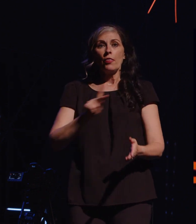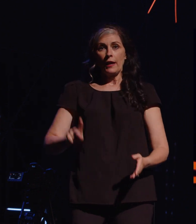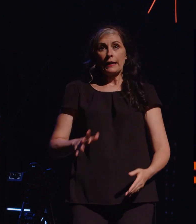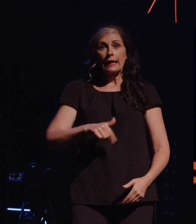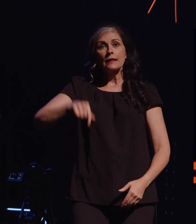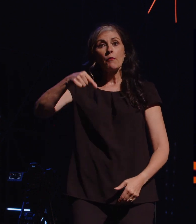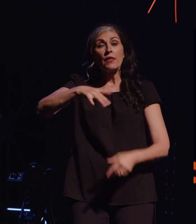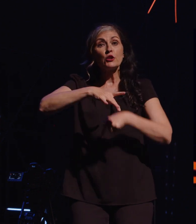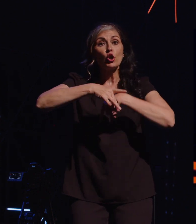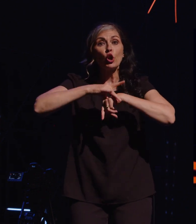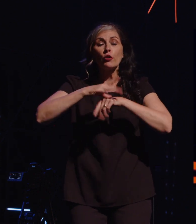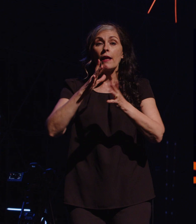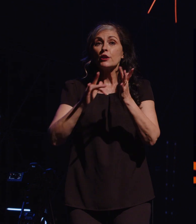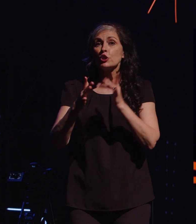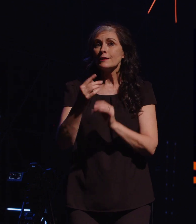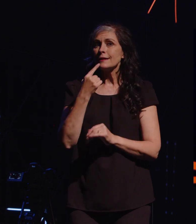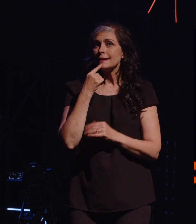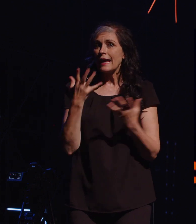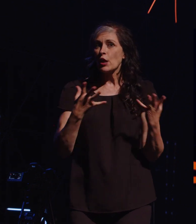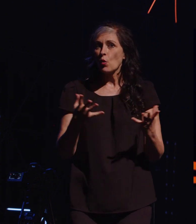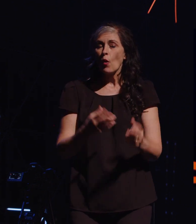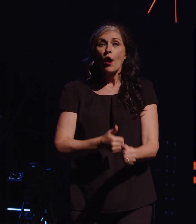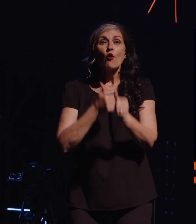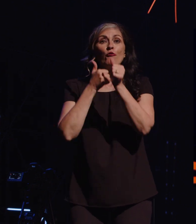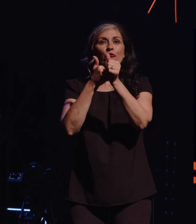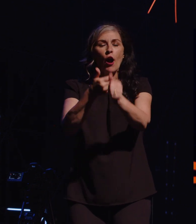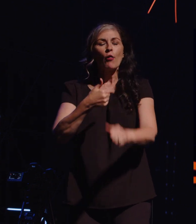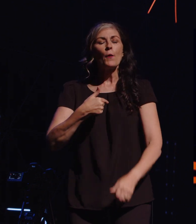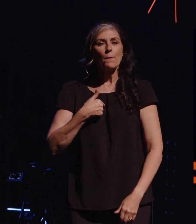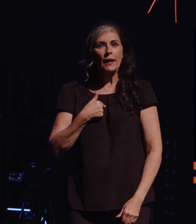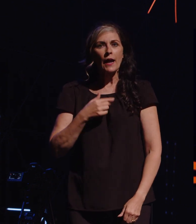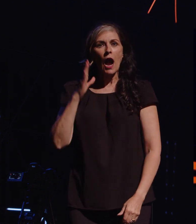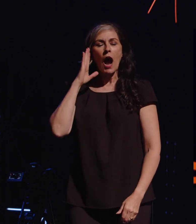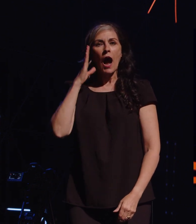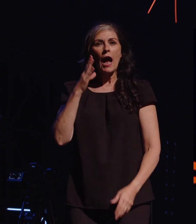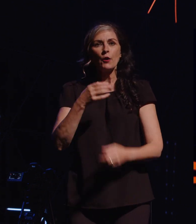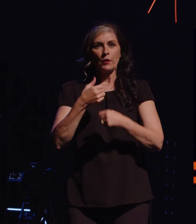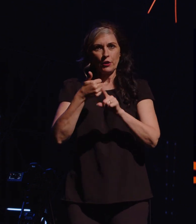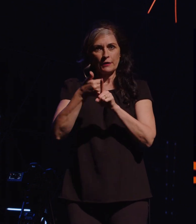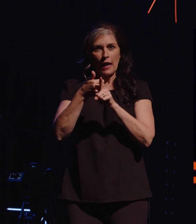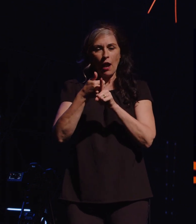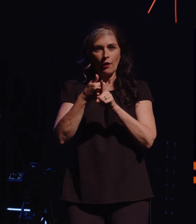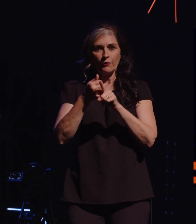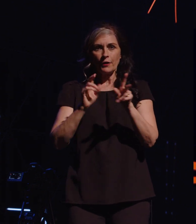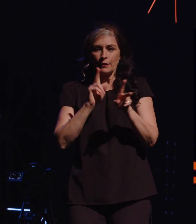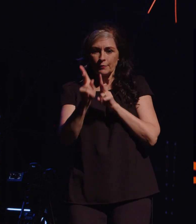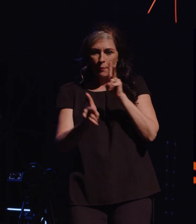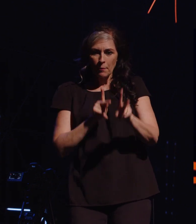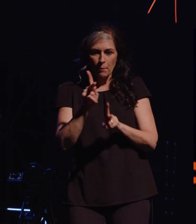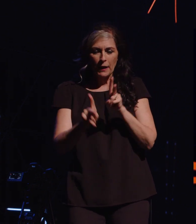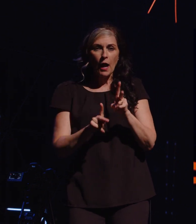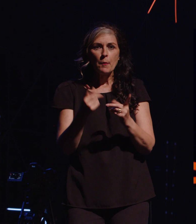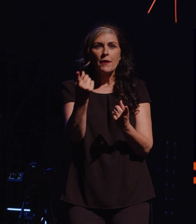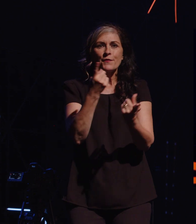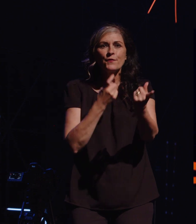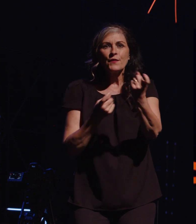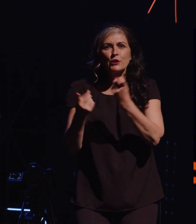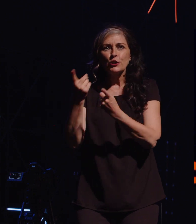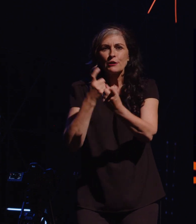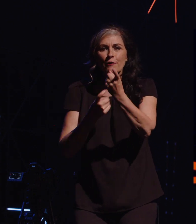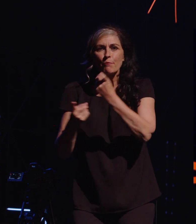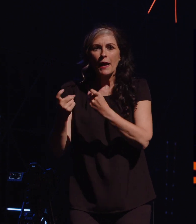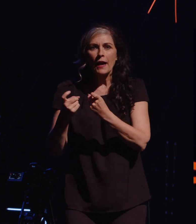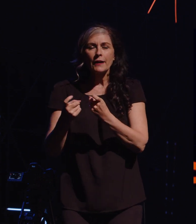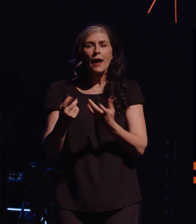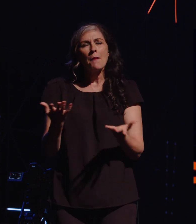this earth. And Jesus is saying, follow me, and I will make you become fishers of men. Which sounds kind